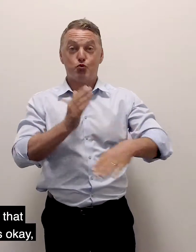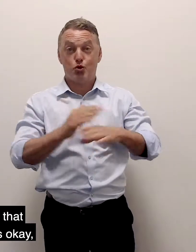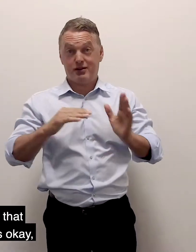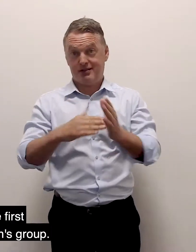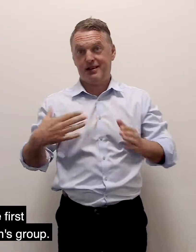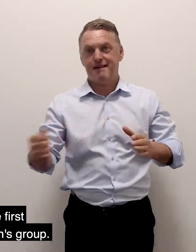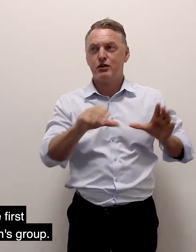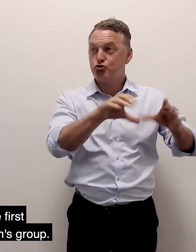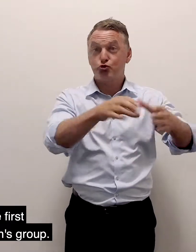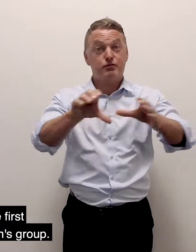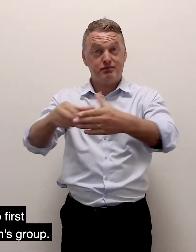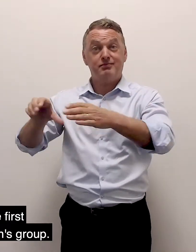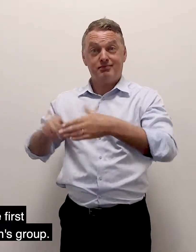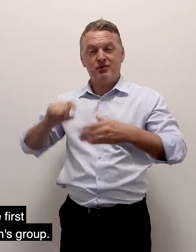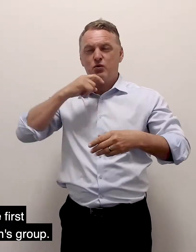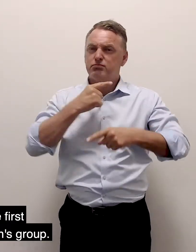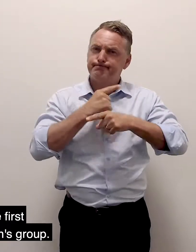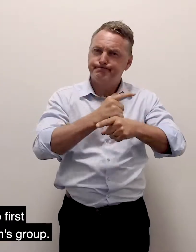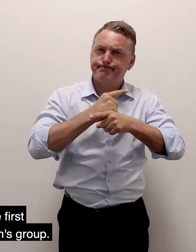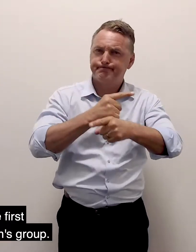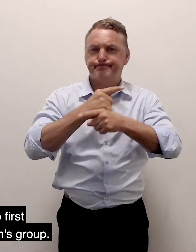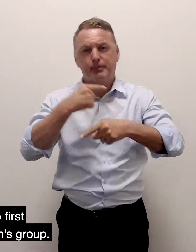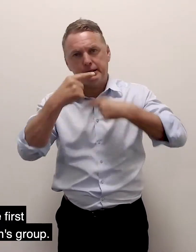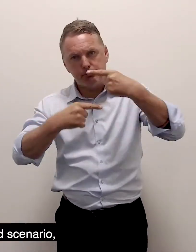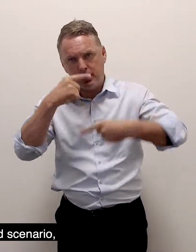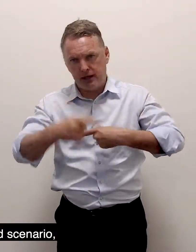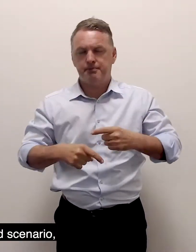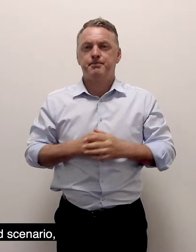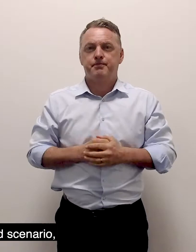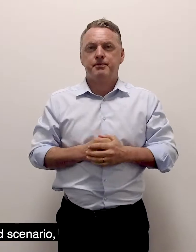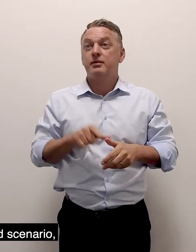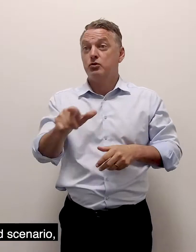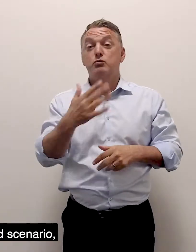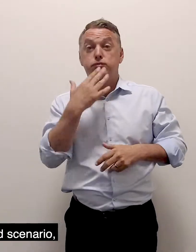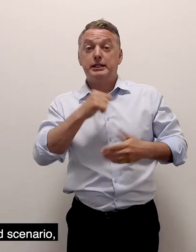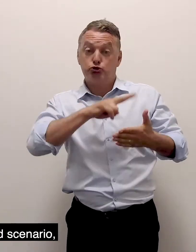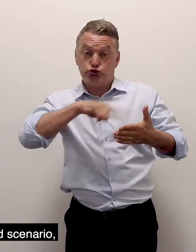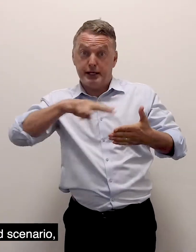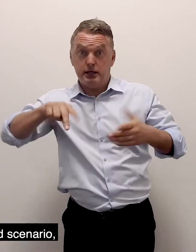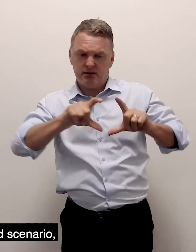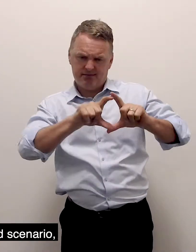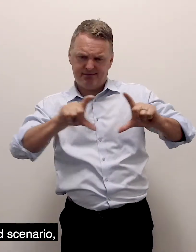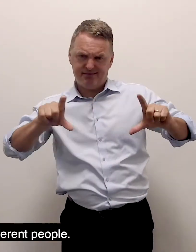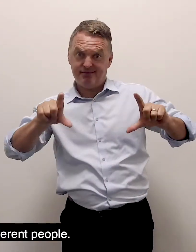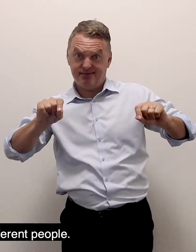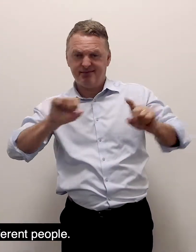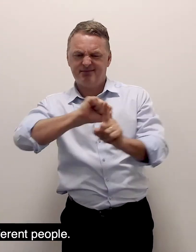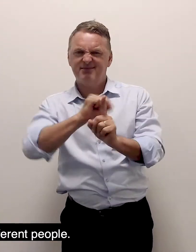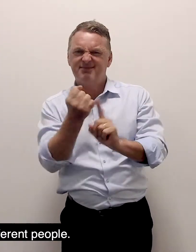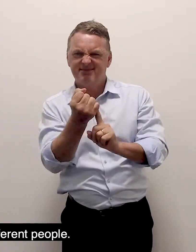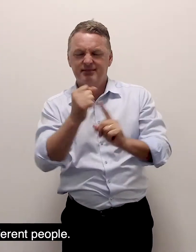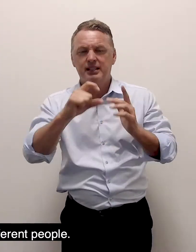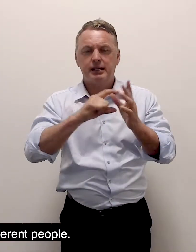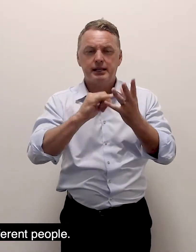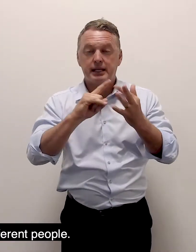and if that's okay, we'll start with the first group on my left, Kevin's group. Could you read the card scenario, because